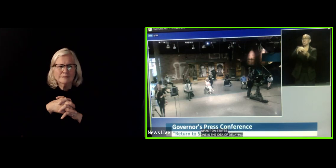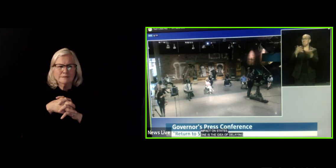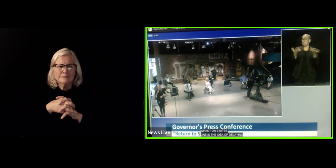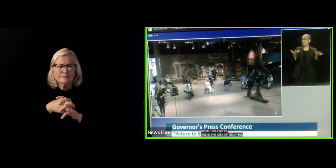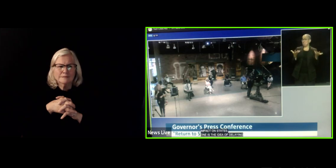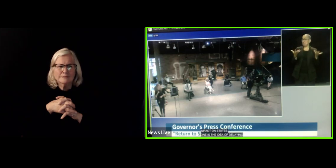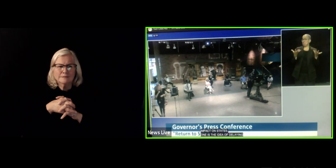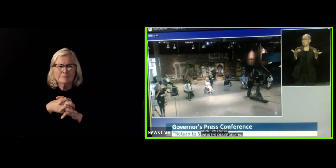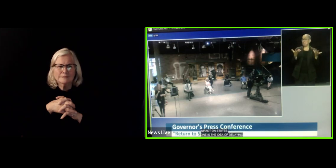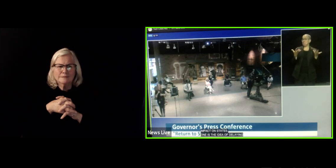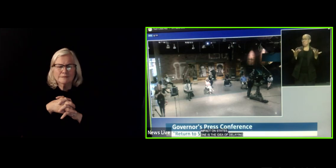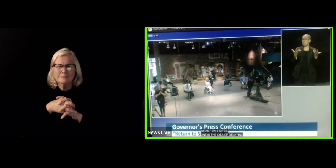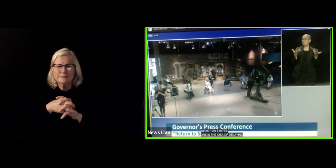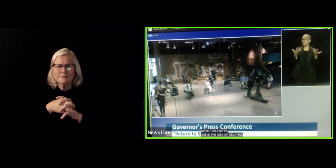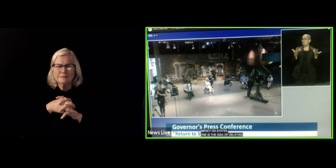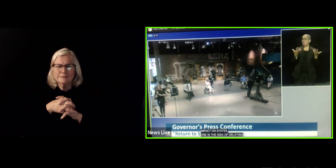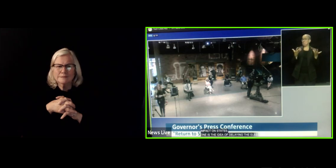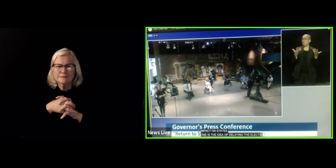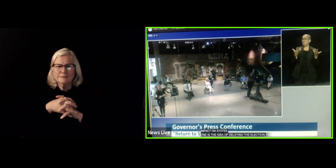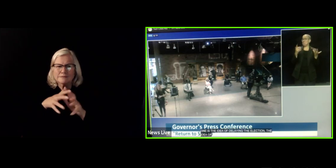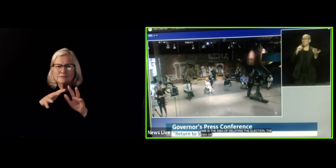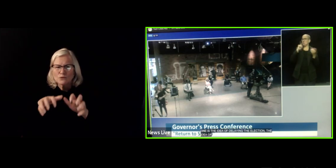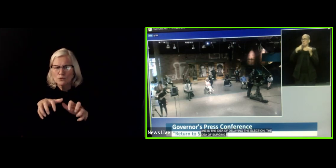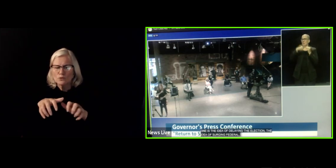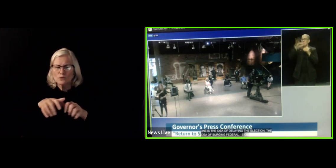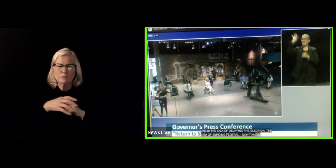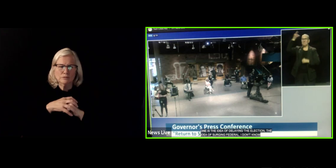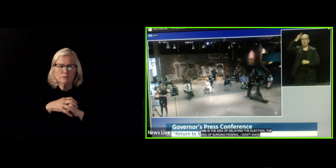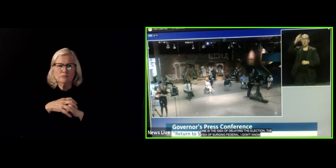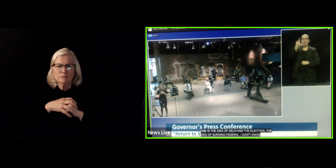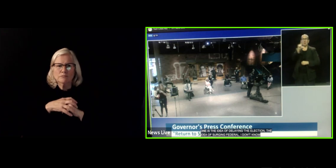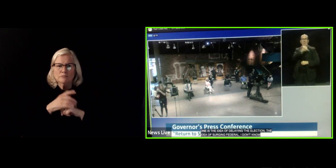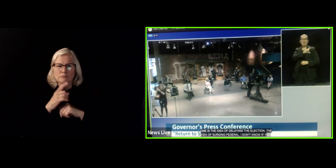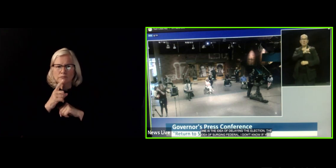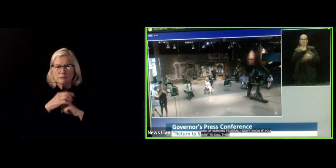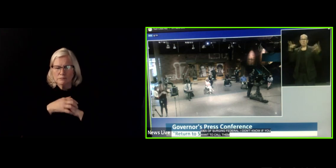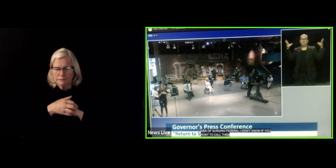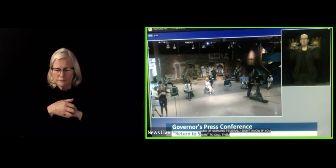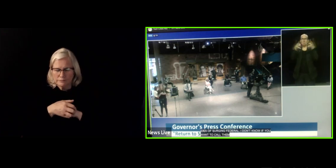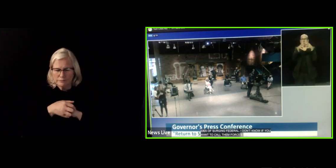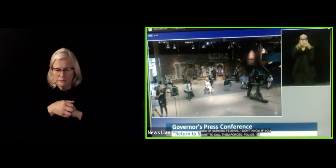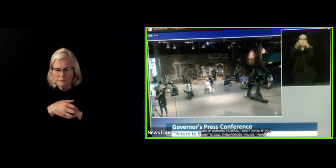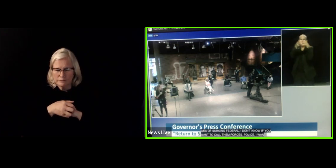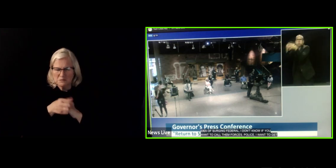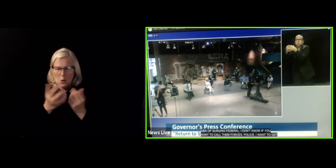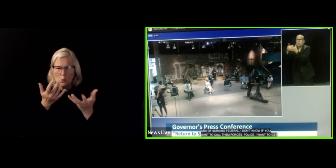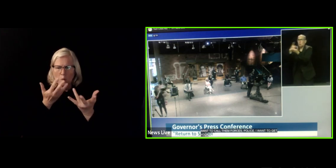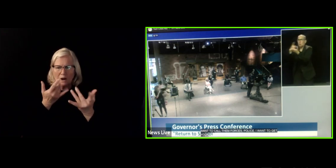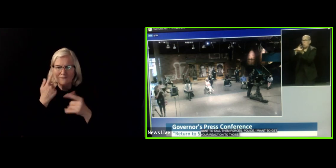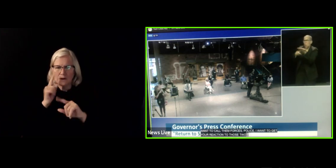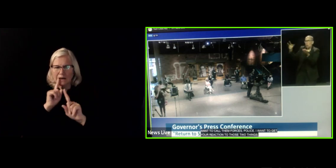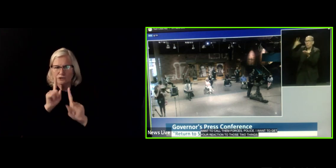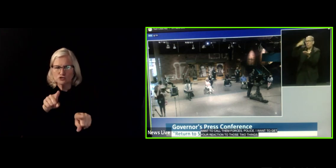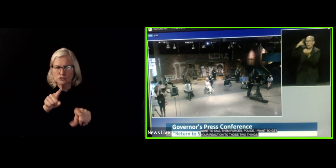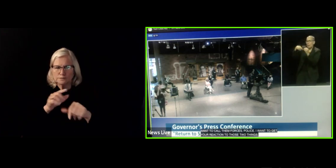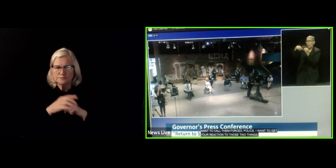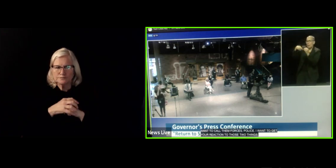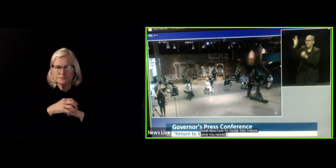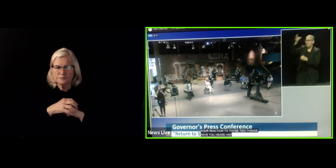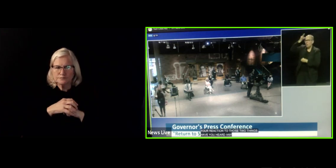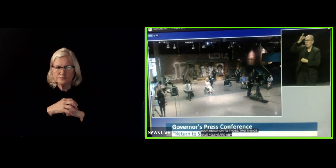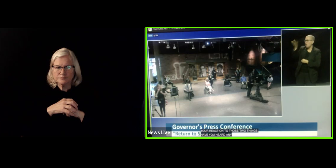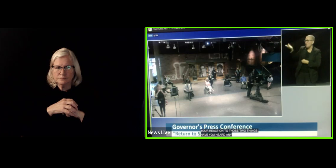don't know if you want to call them forces, police. I want to get your reaction to those two things. Have you heard any communication from the federal government that they're